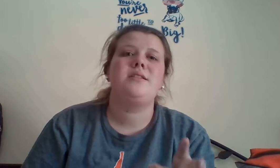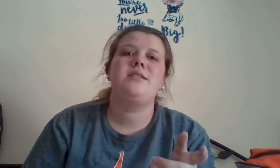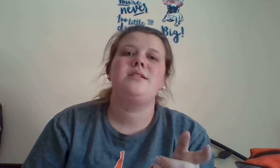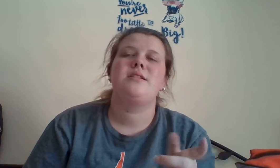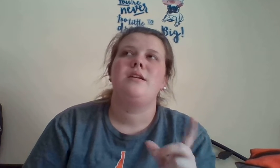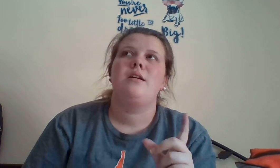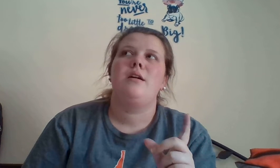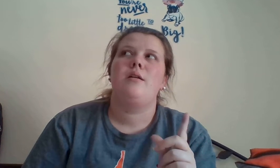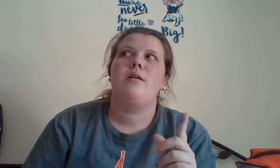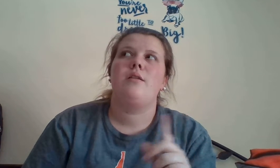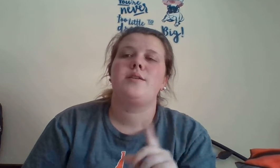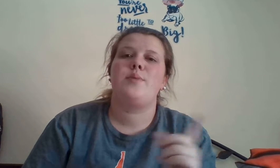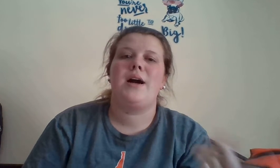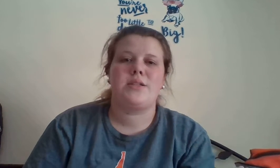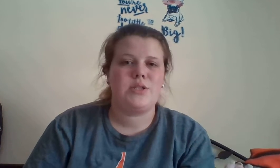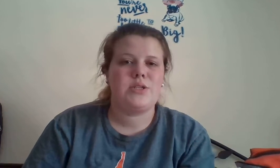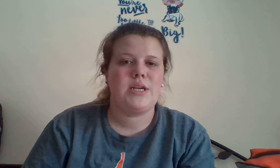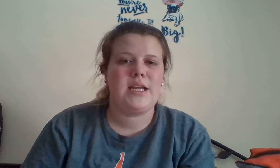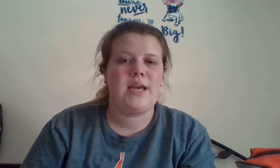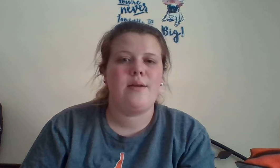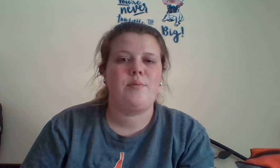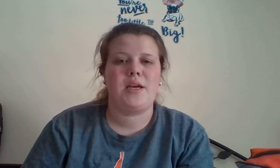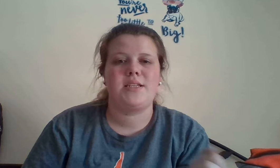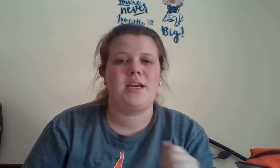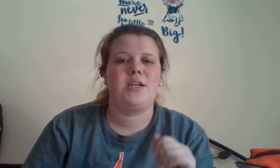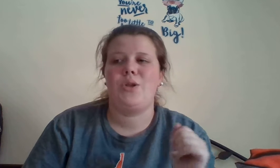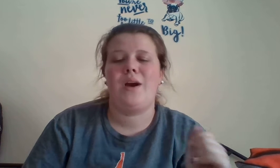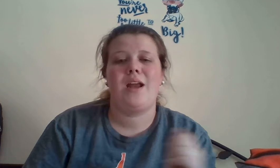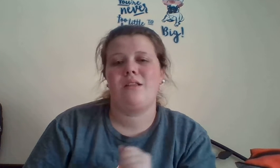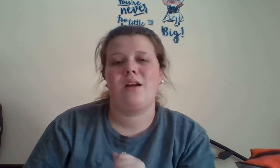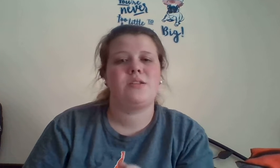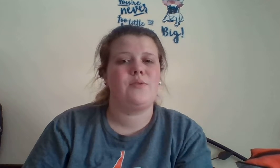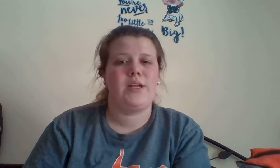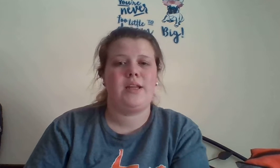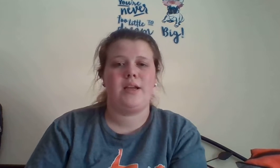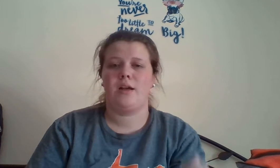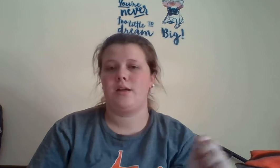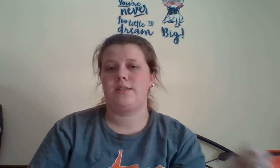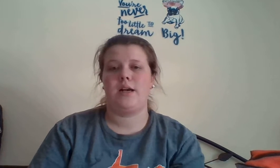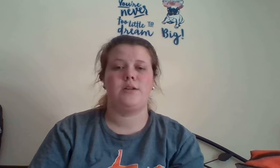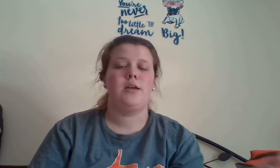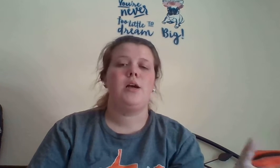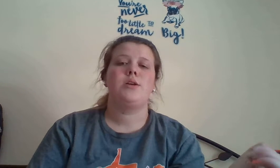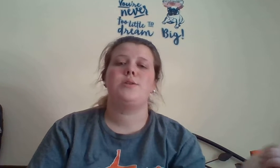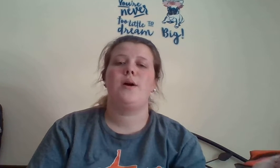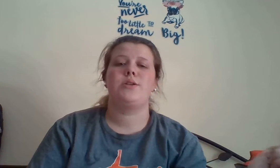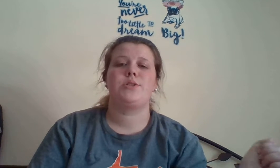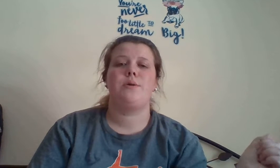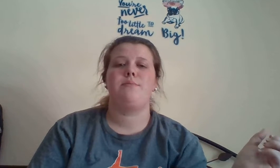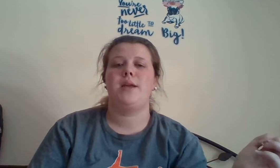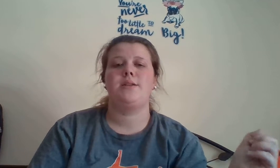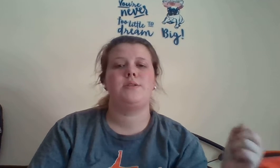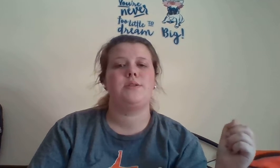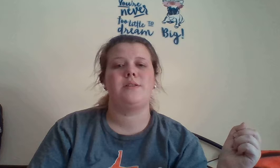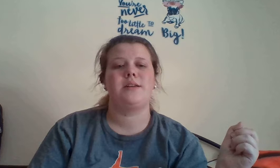did this past Sunday because I knew I had a lot of stuff that I needed to get done, so I just made a to-do